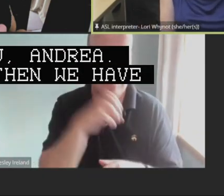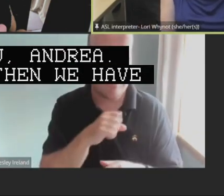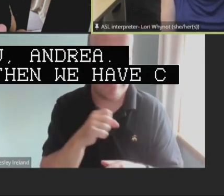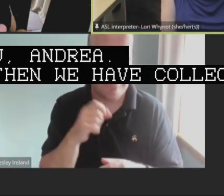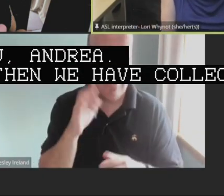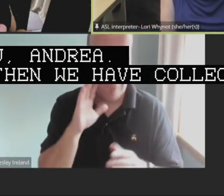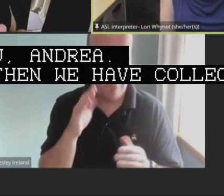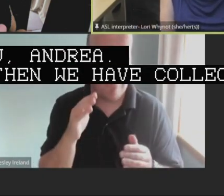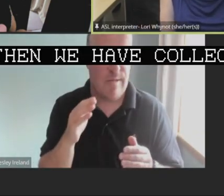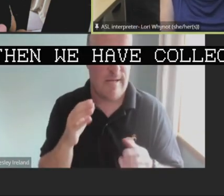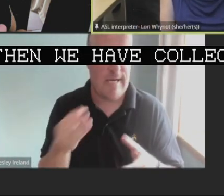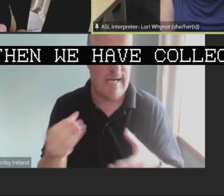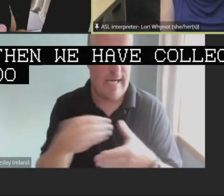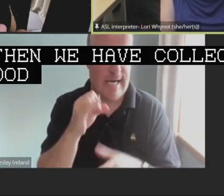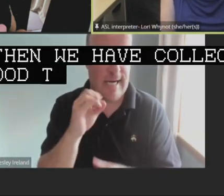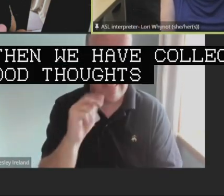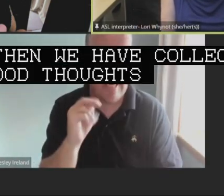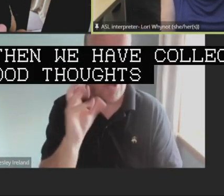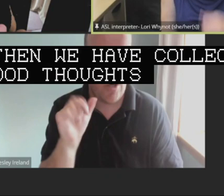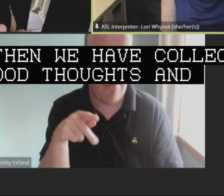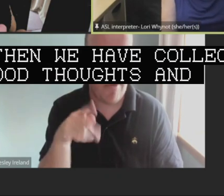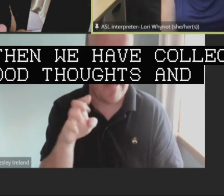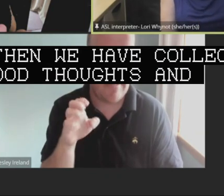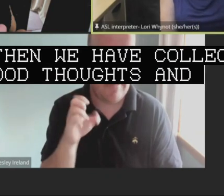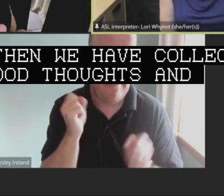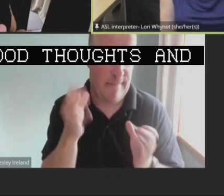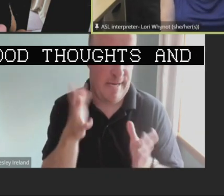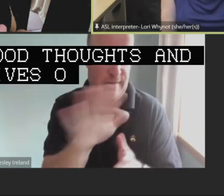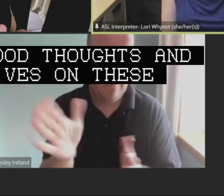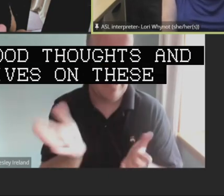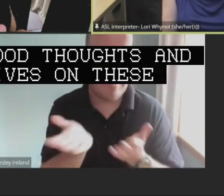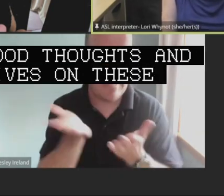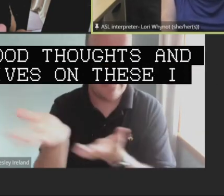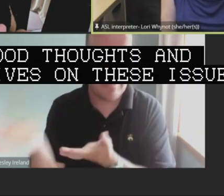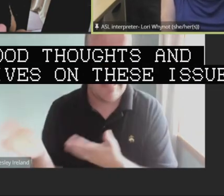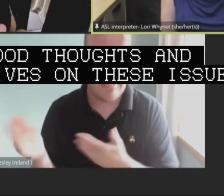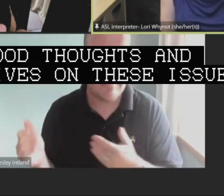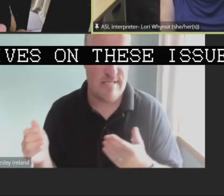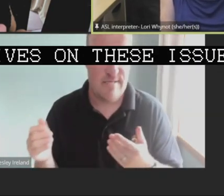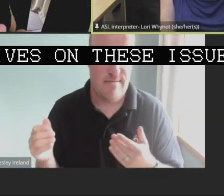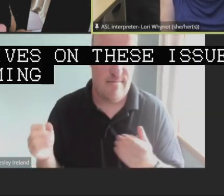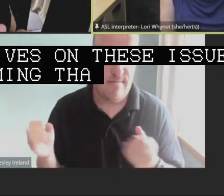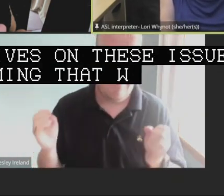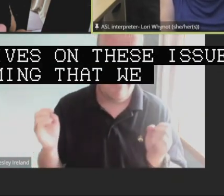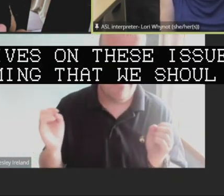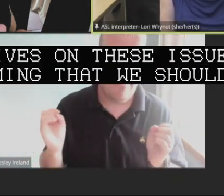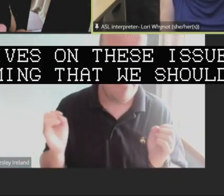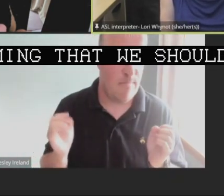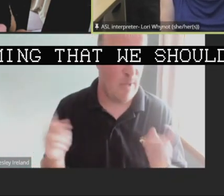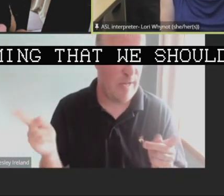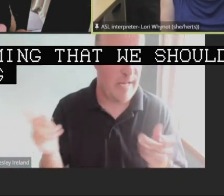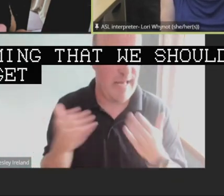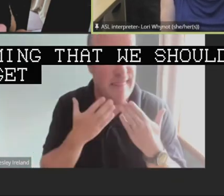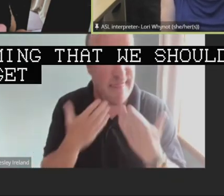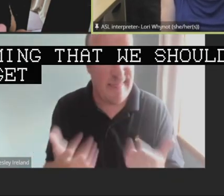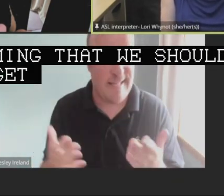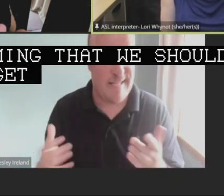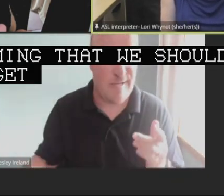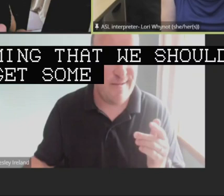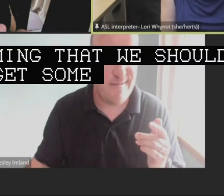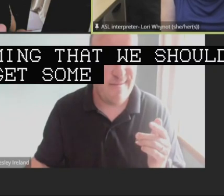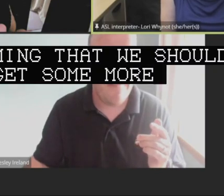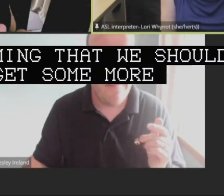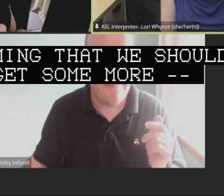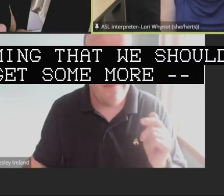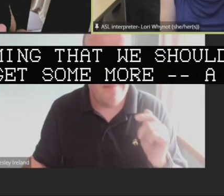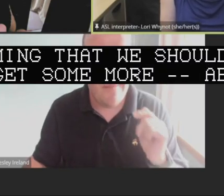some perspectives this evening on these issues. And so I'm assuming that we should be able to get some more, we should be able to incorporate some of these suggestions